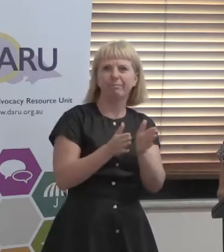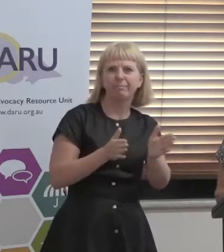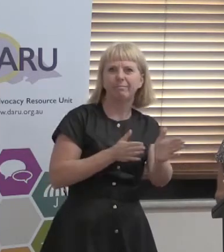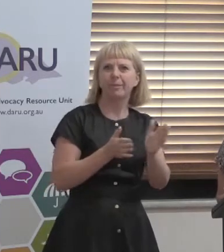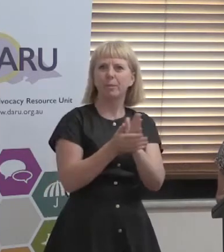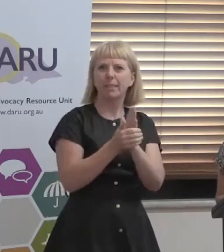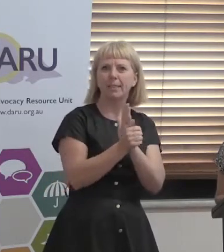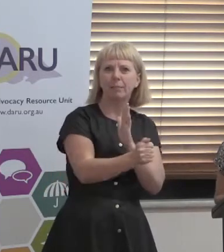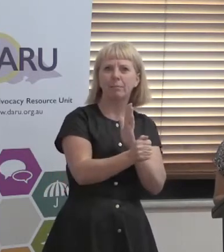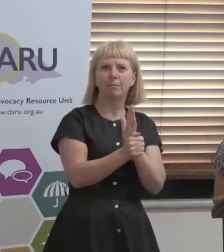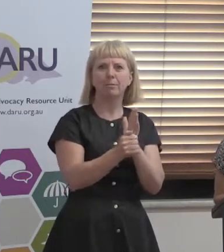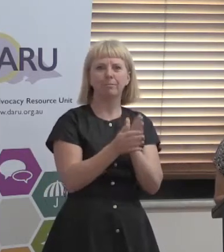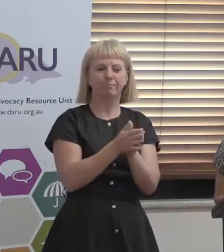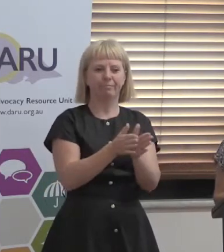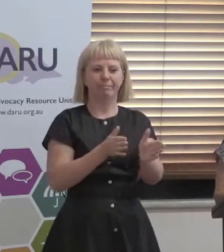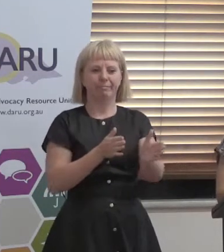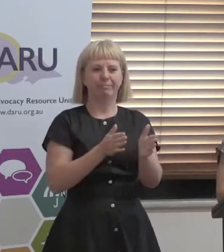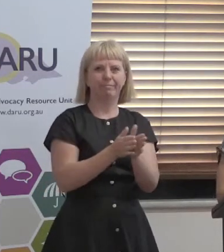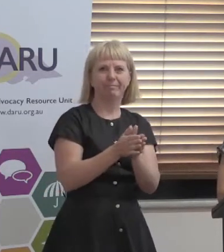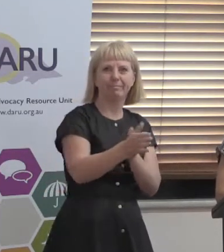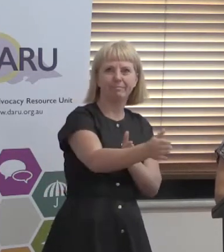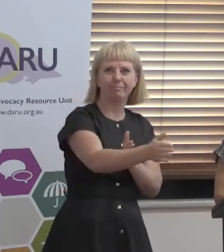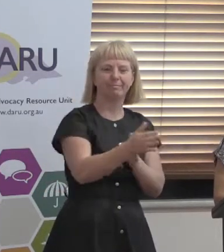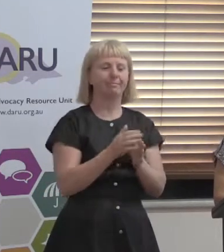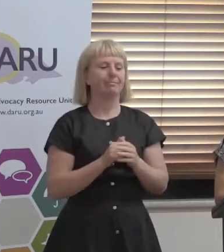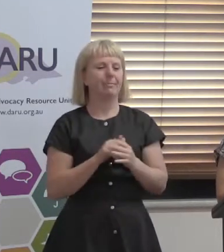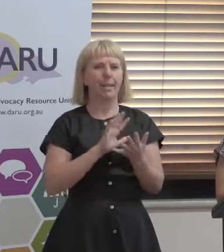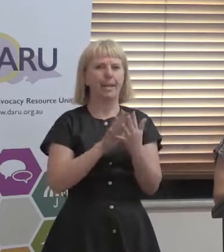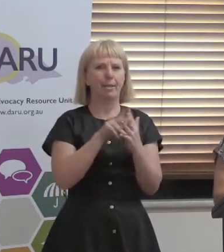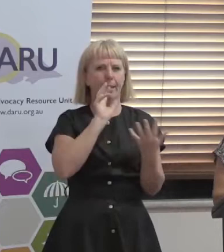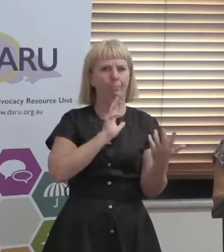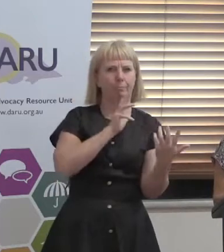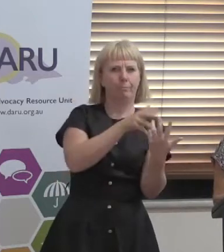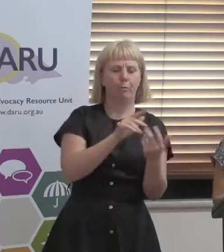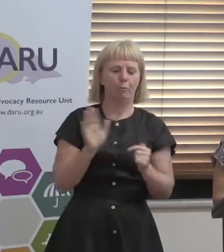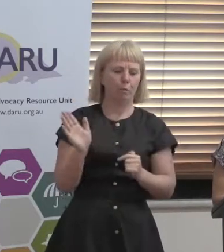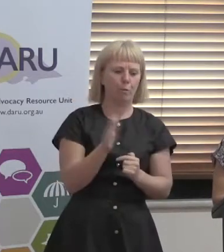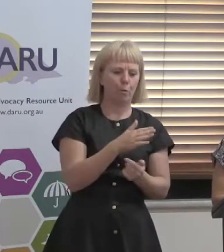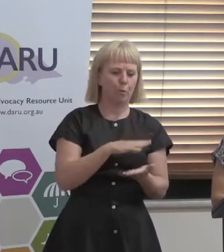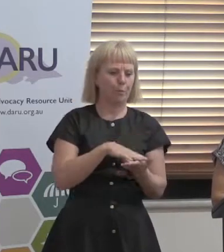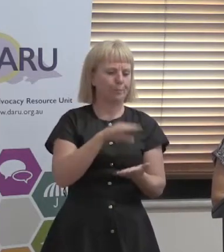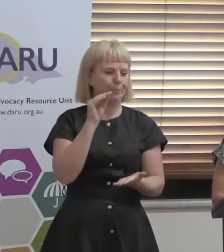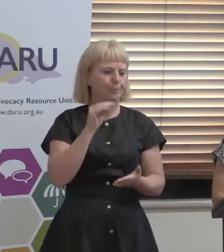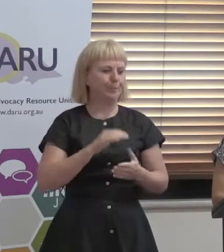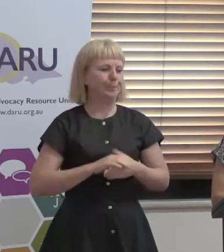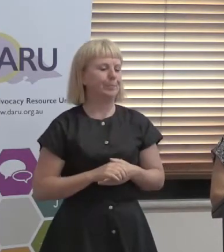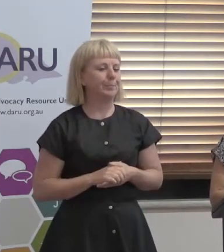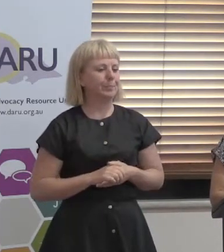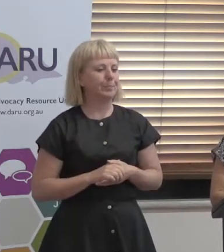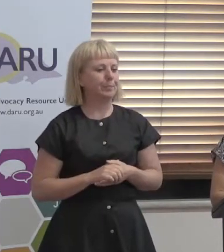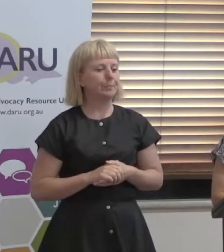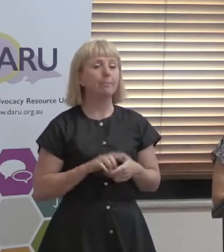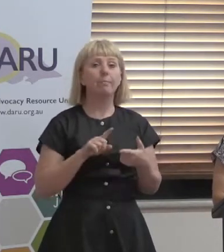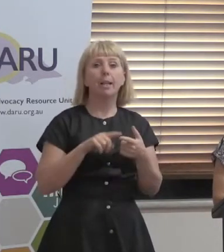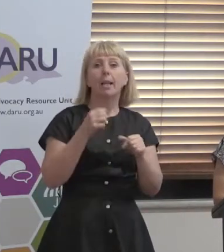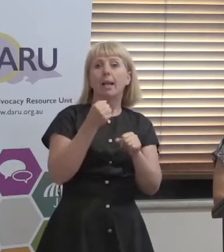terms of the year level curriculum or a modified curriculum, or how they're accessing the curriculum.